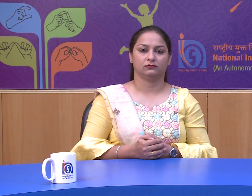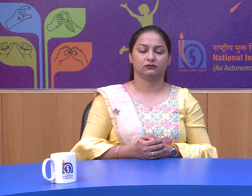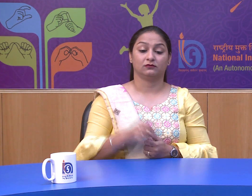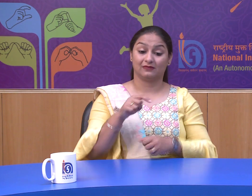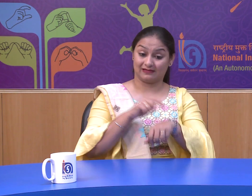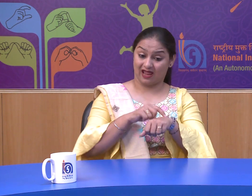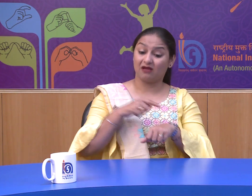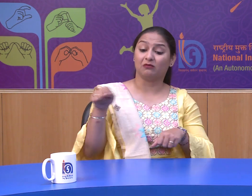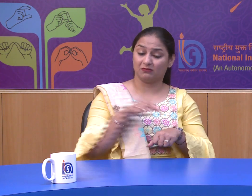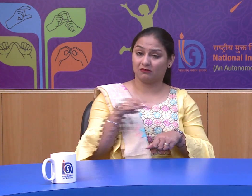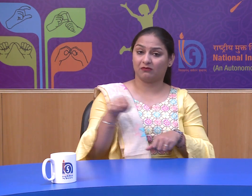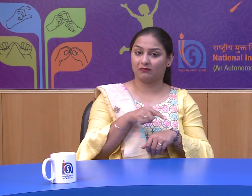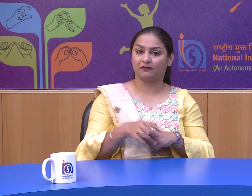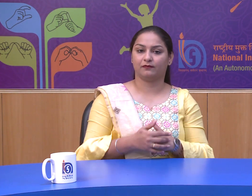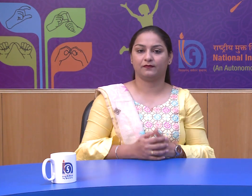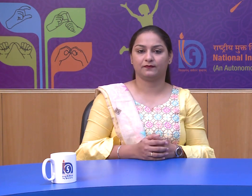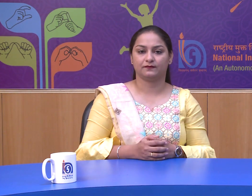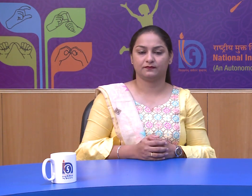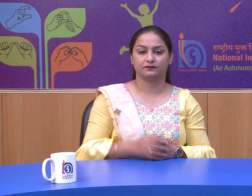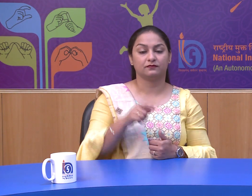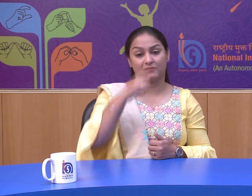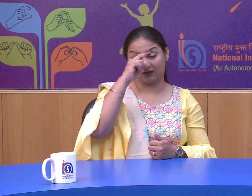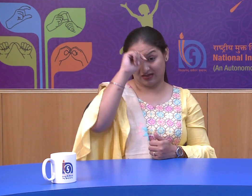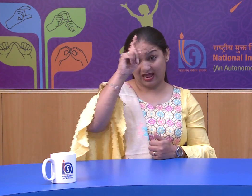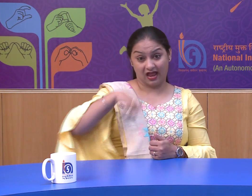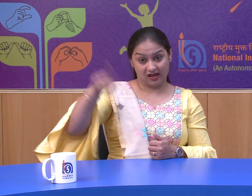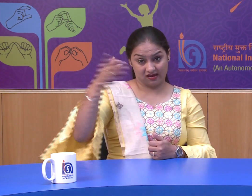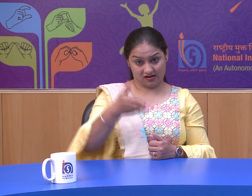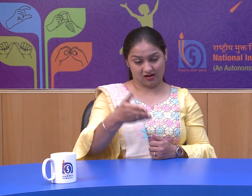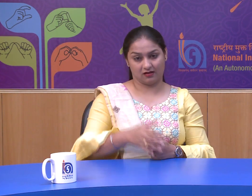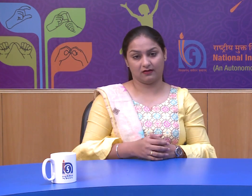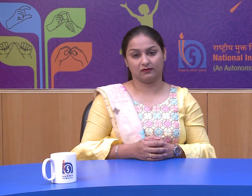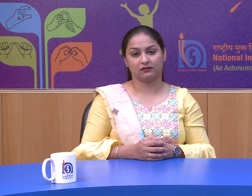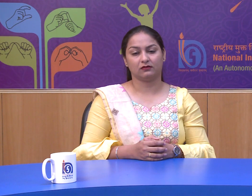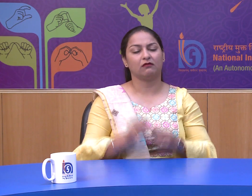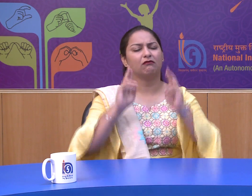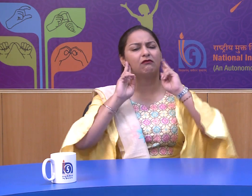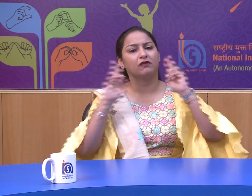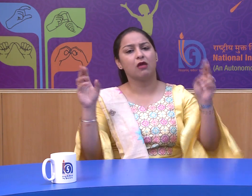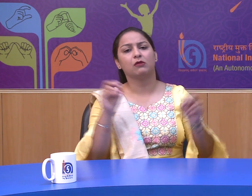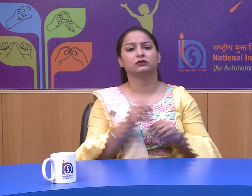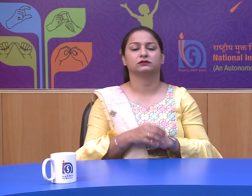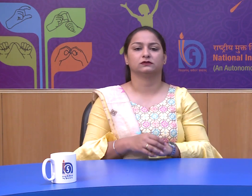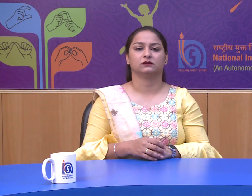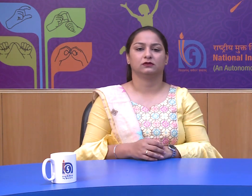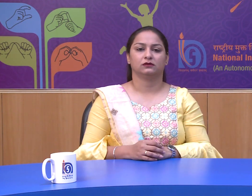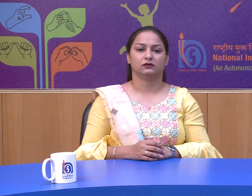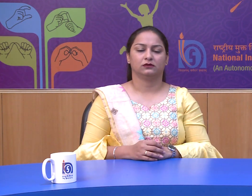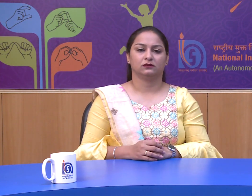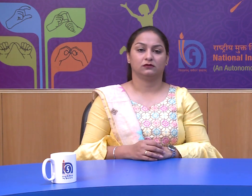During that time, India was famous for its